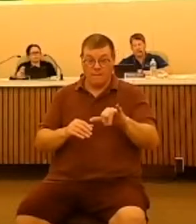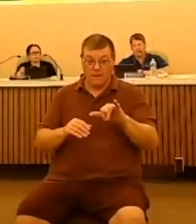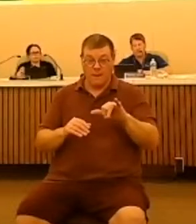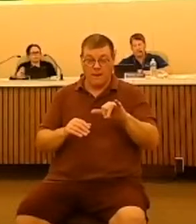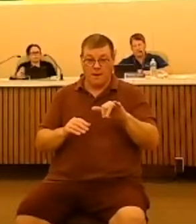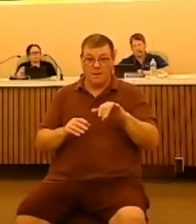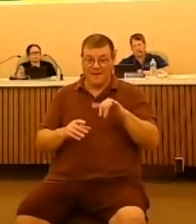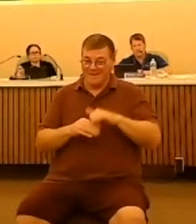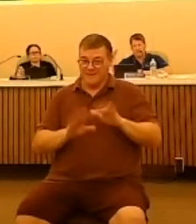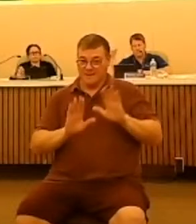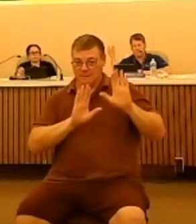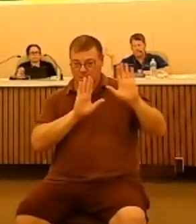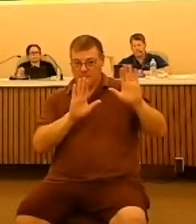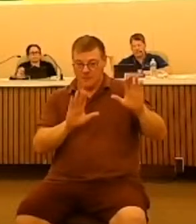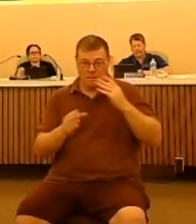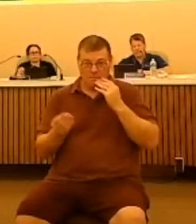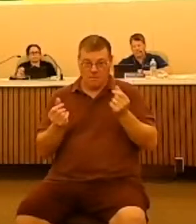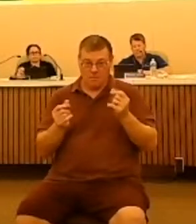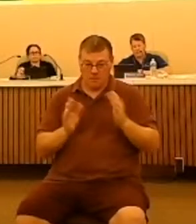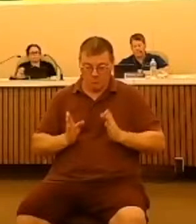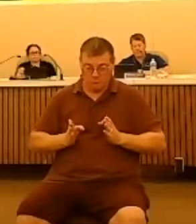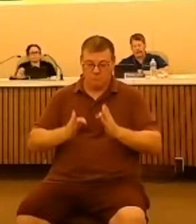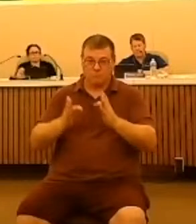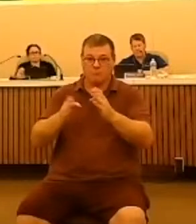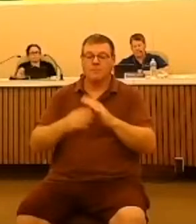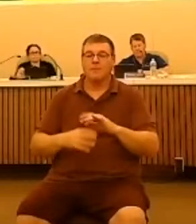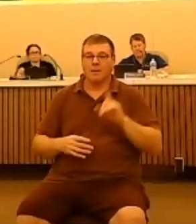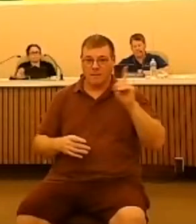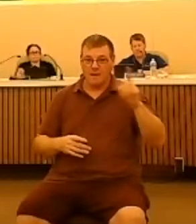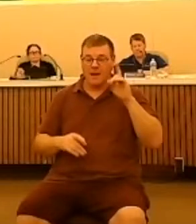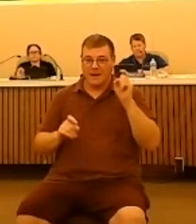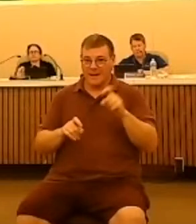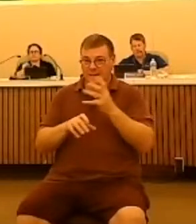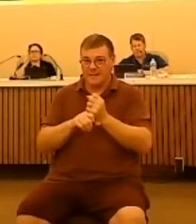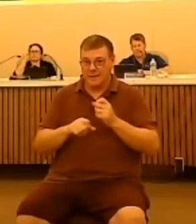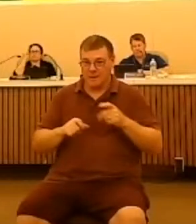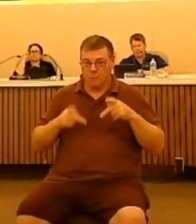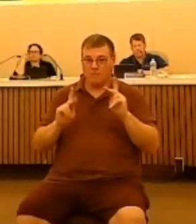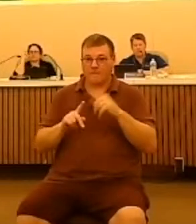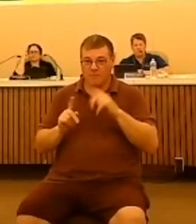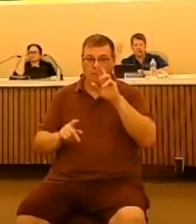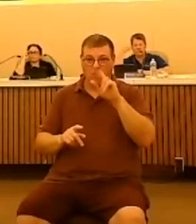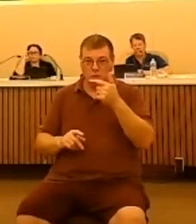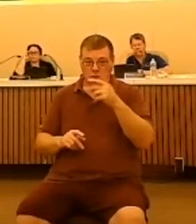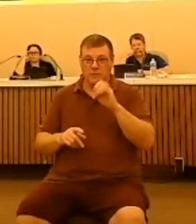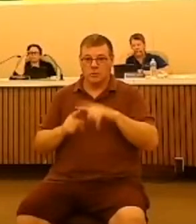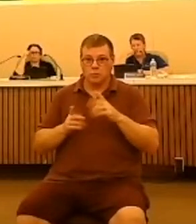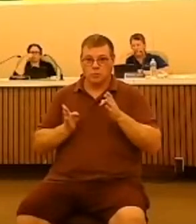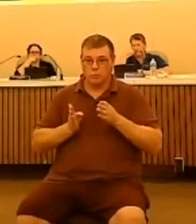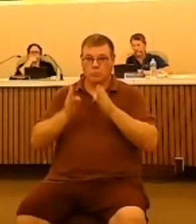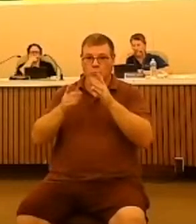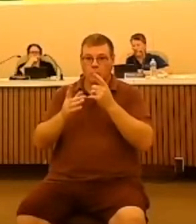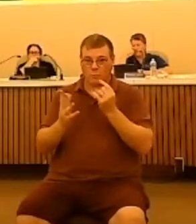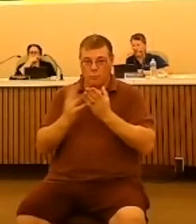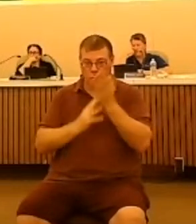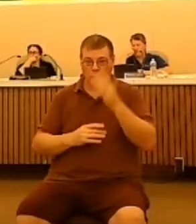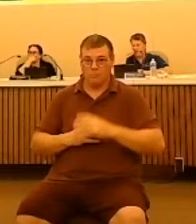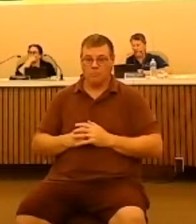it's their easement. So they would have to get permission from RG&E to put their roads through there.